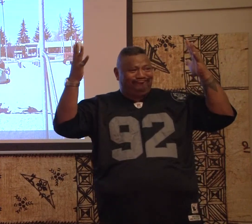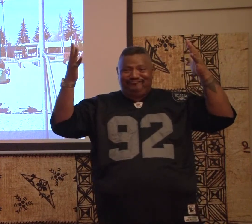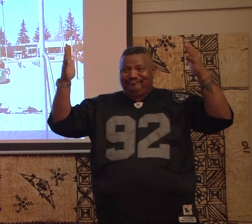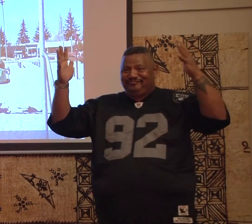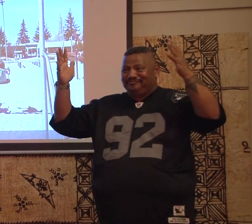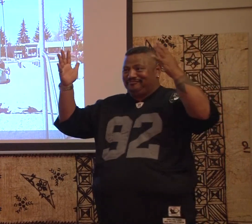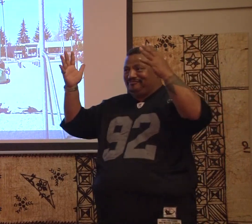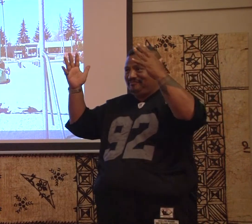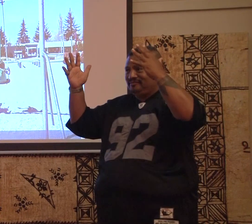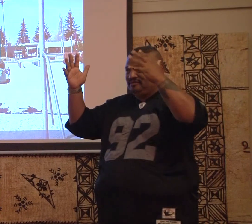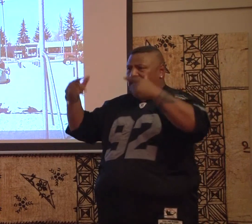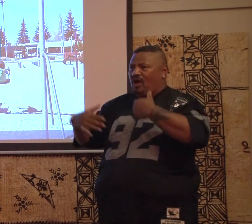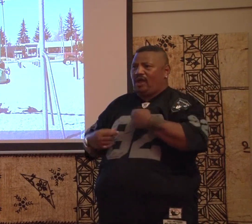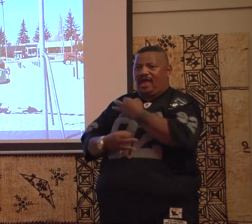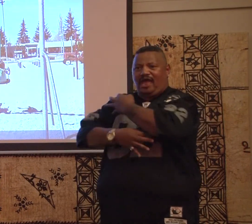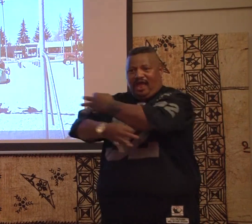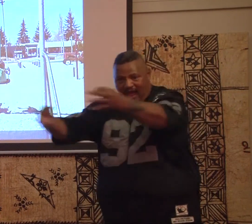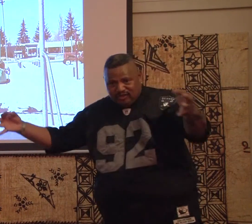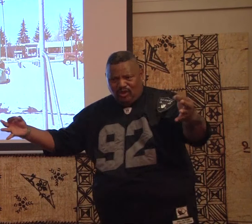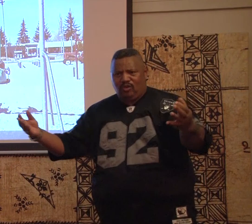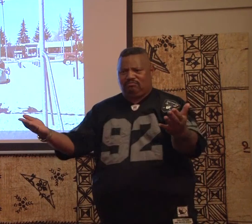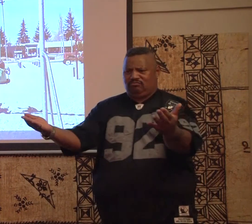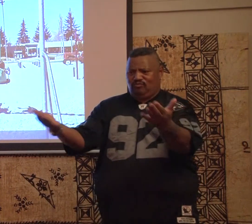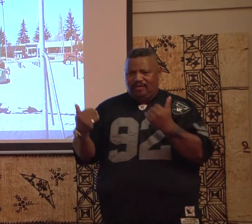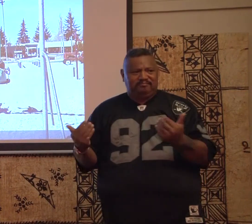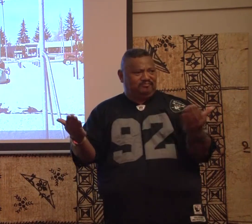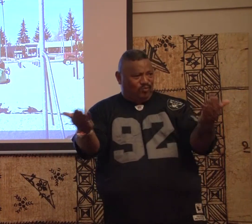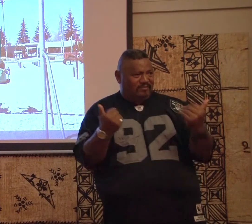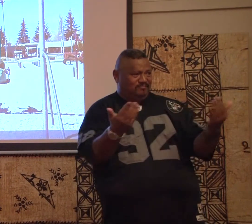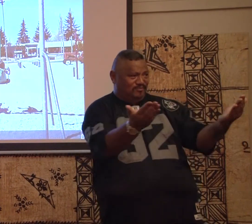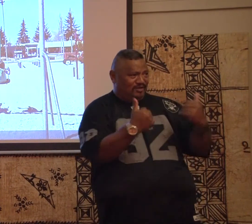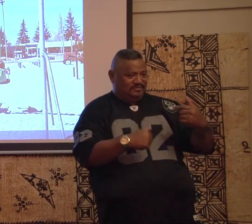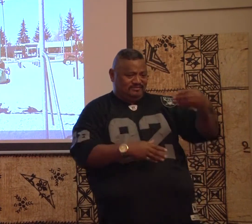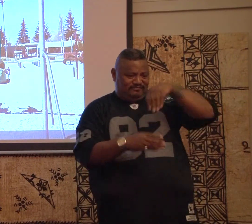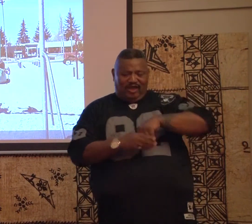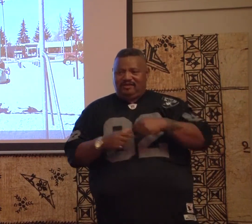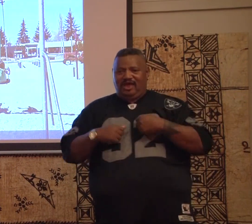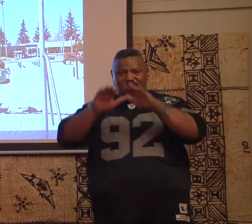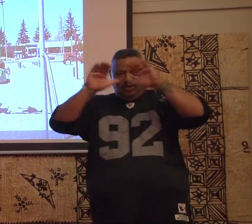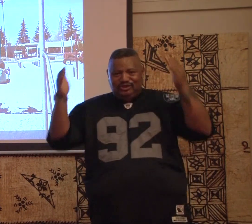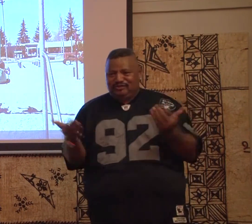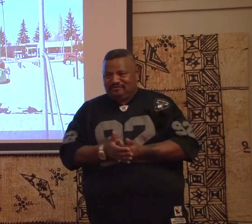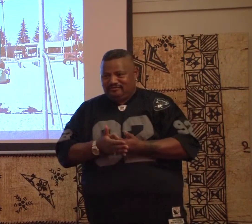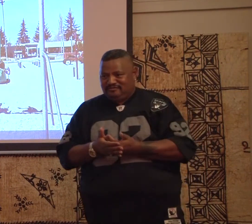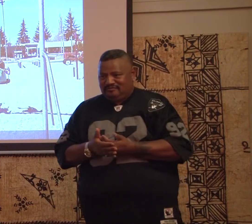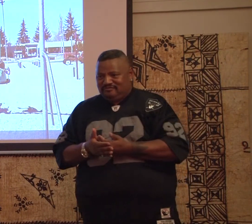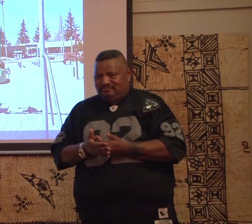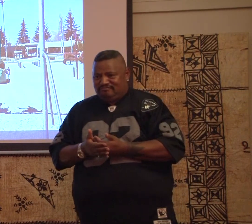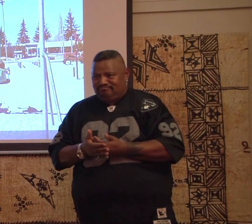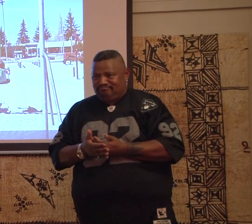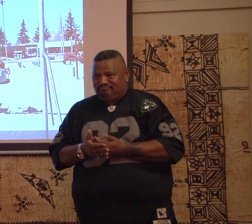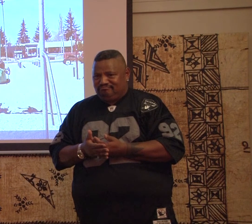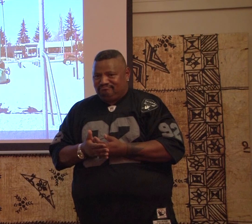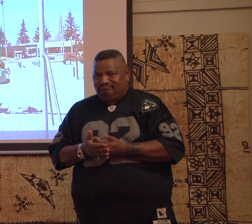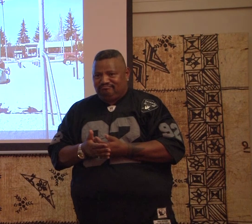celebrating sign language. So yay us. So I'd like to ask every one of you to feel welcome to be involved in our